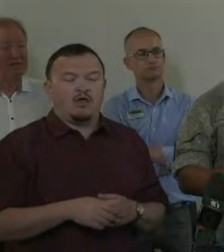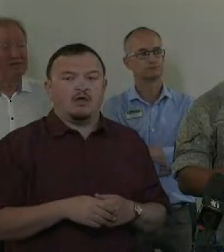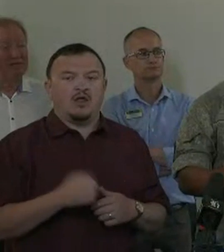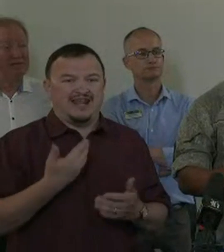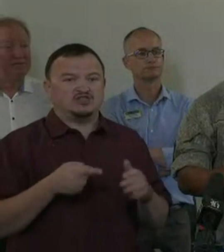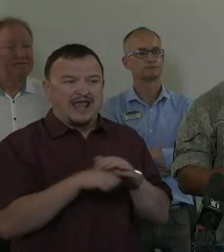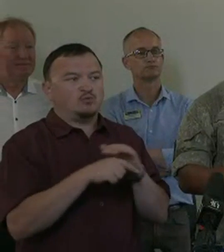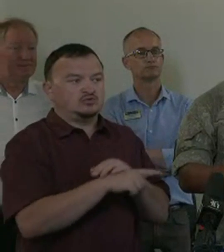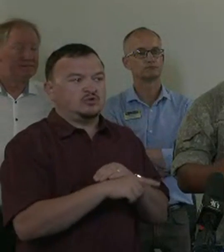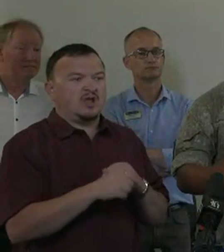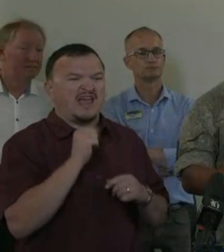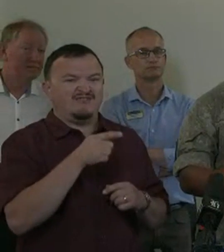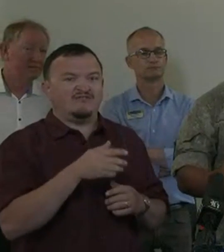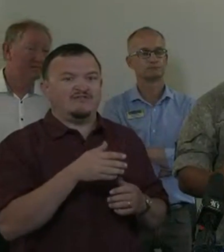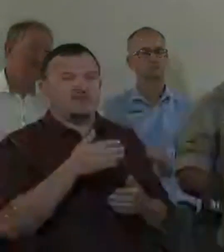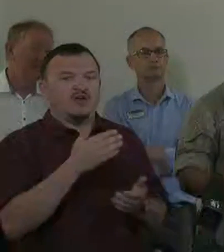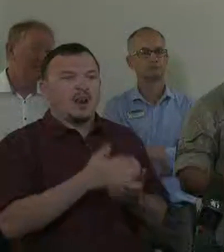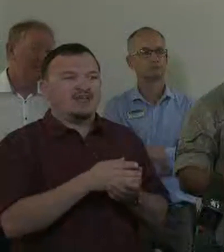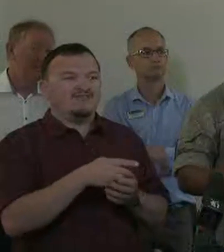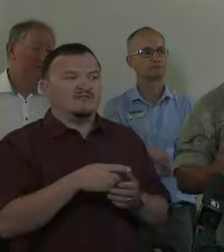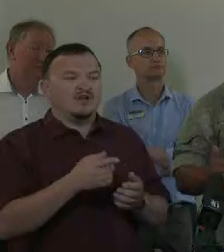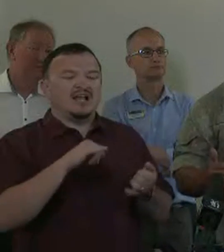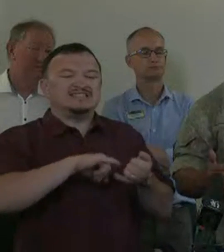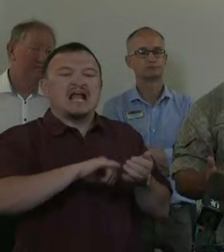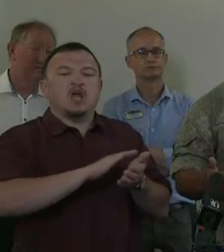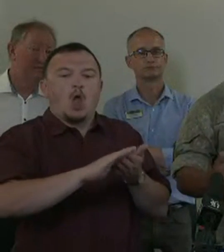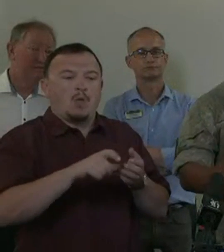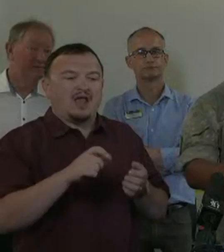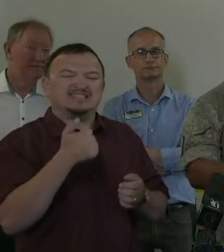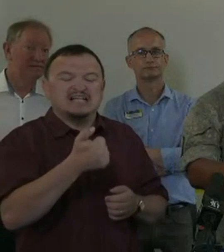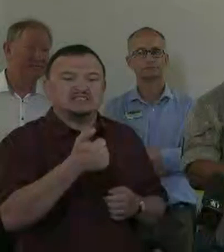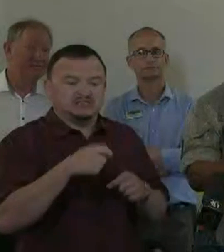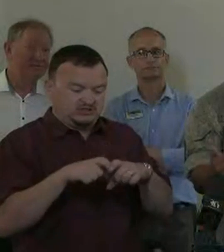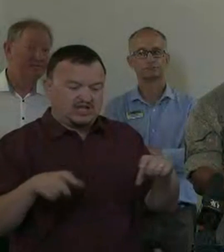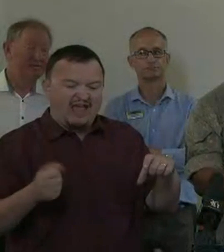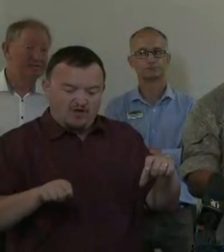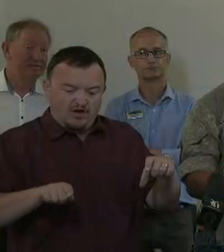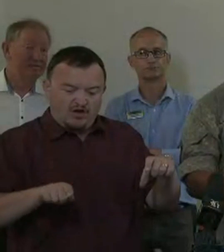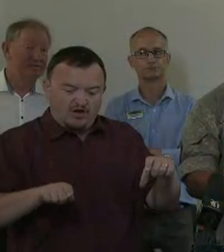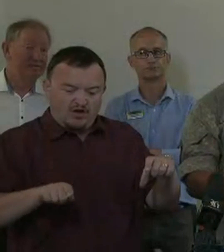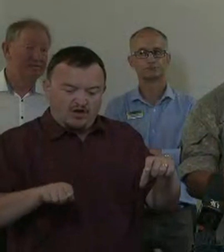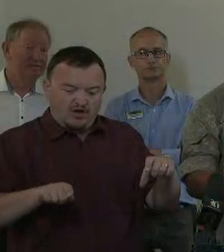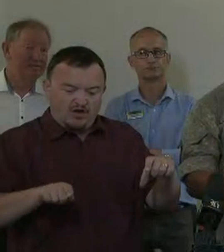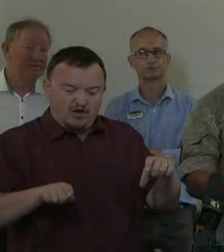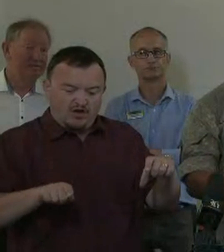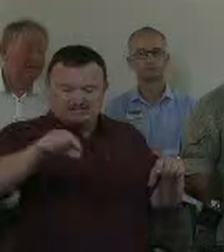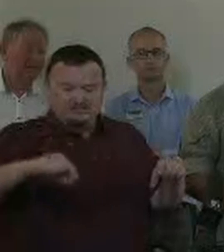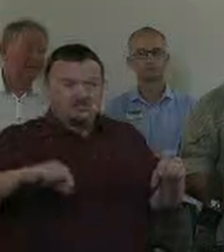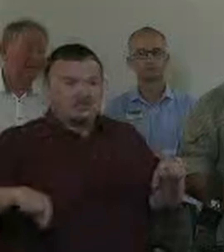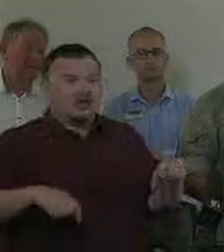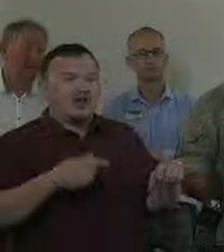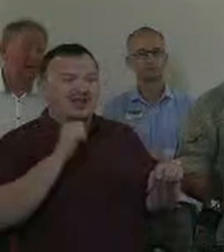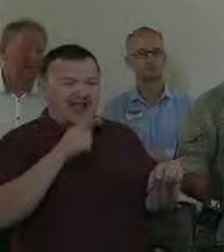are just branching off to State Highway 6 that can get guided on so they can get onto the traffic